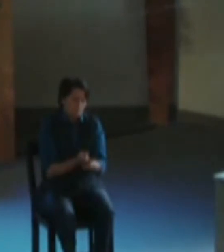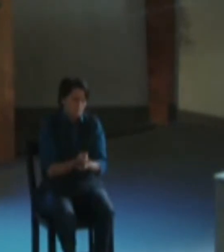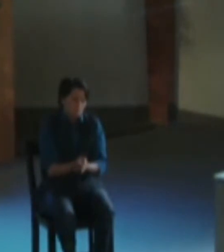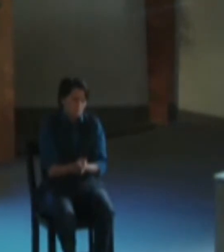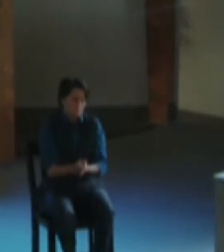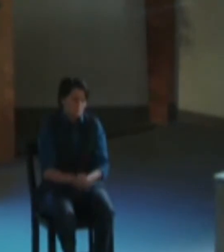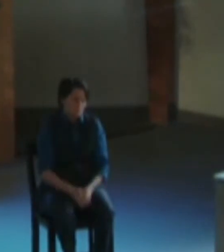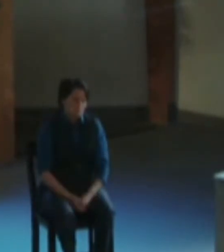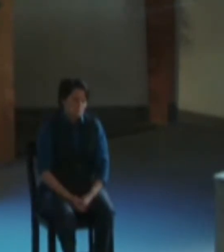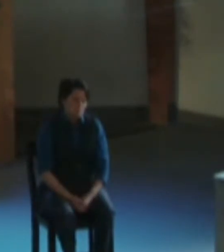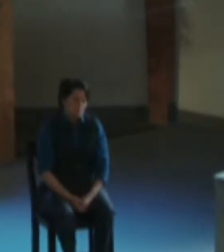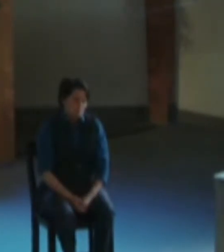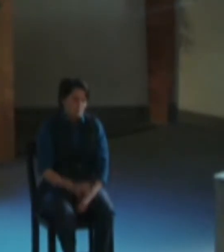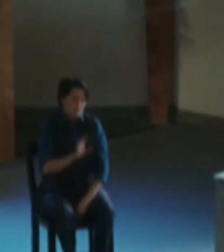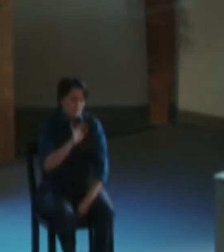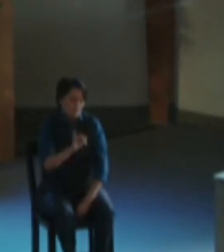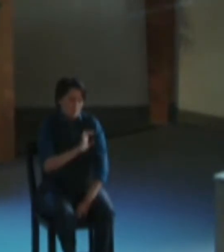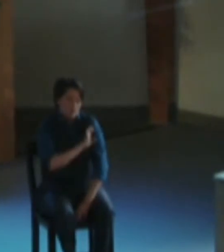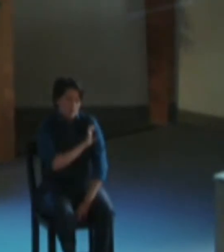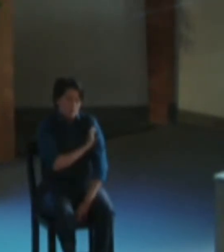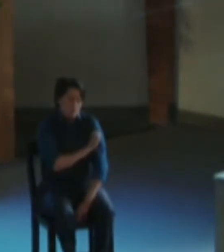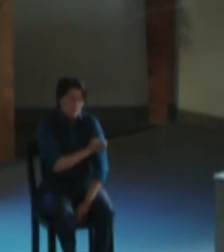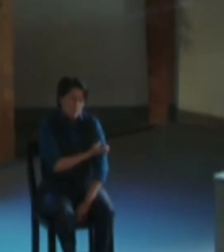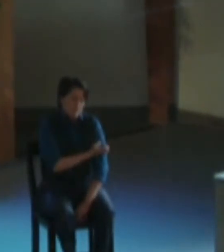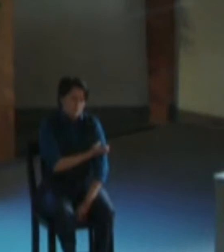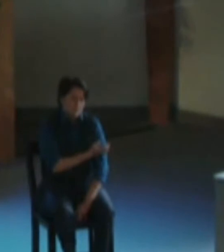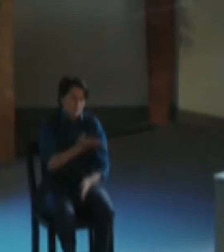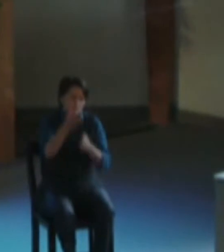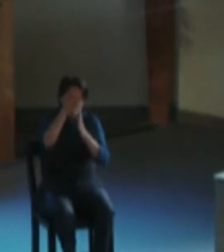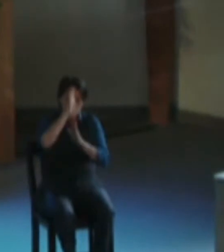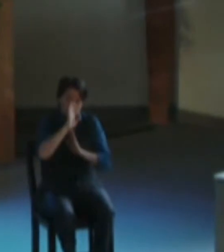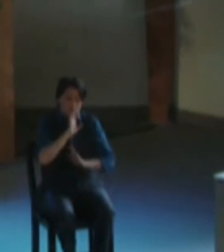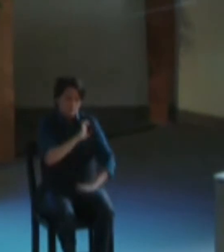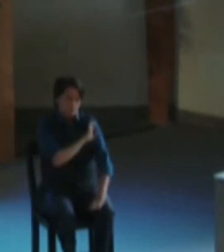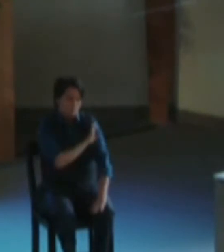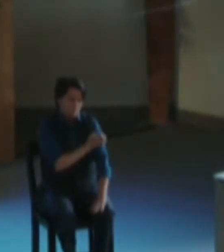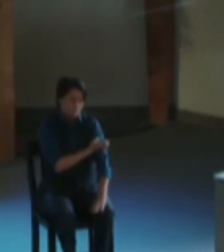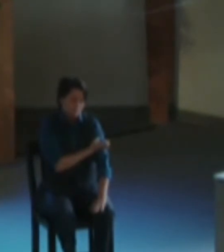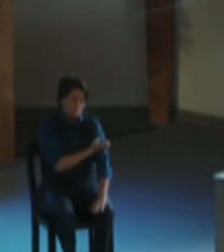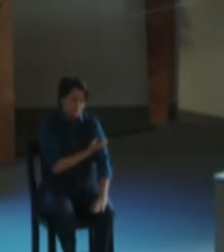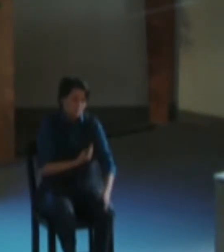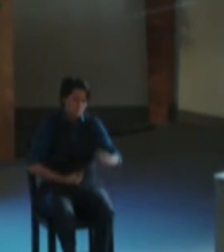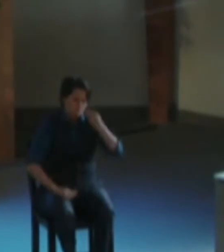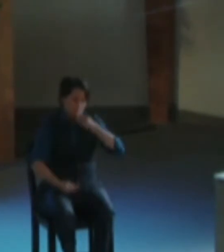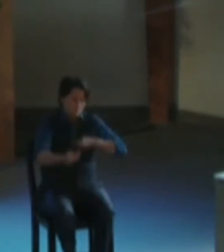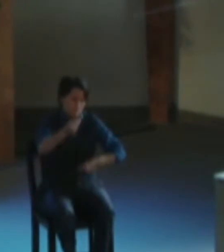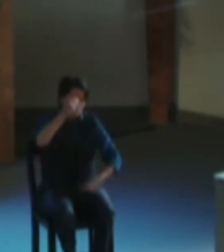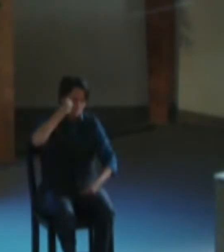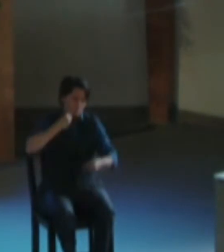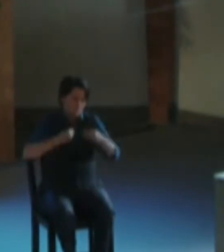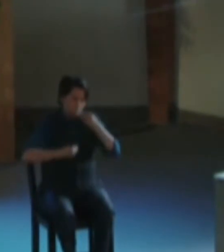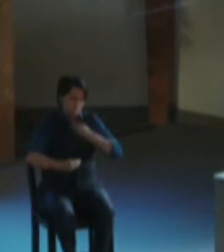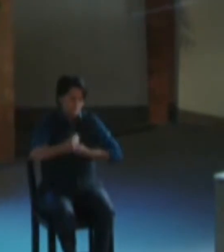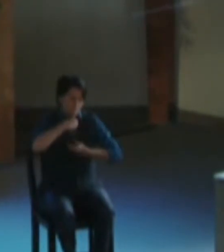But this energy, the energy of God that flows in and as you, is